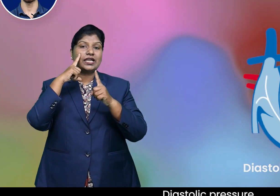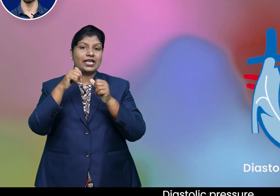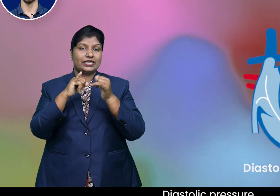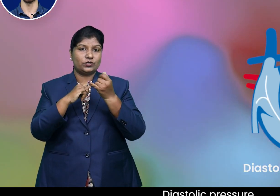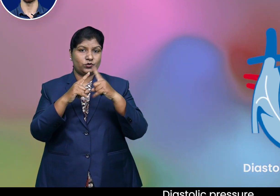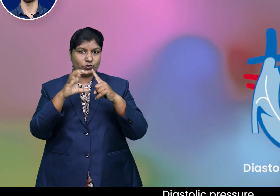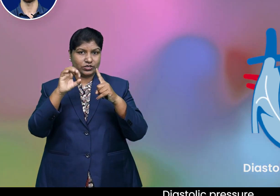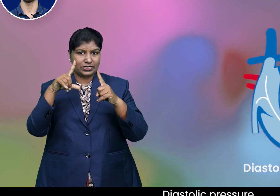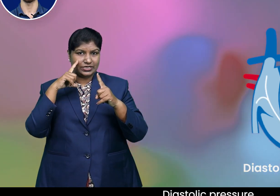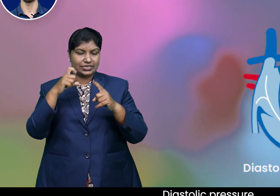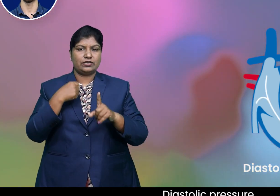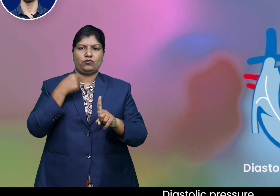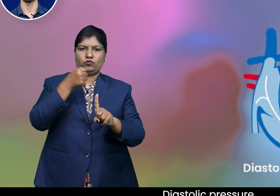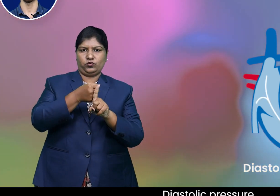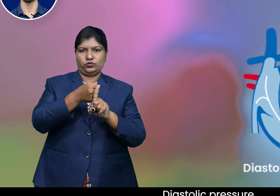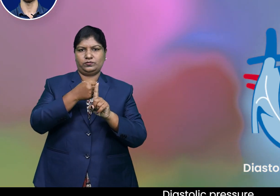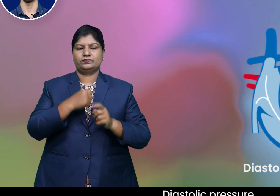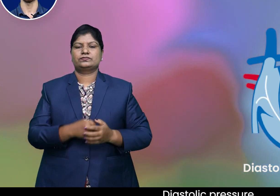Diastolic pressure.